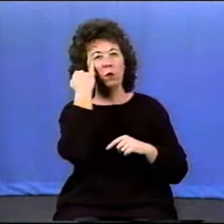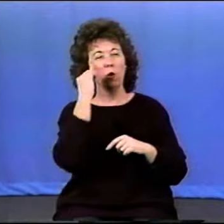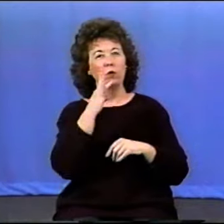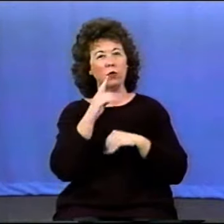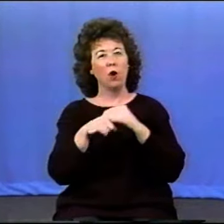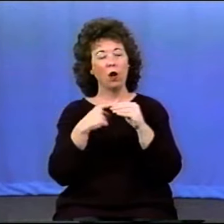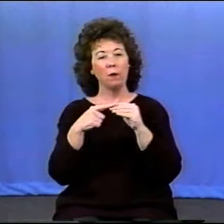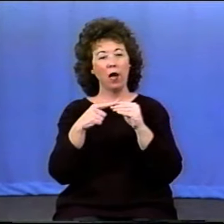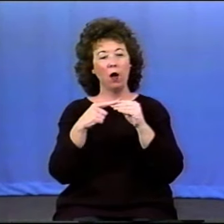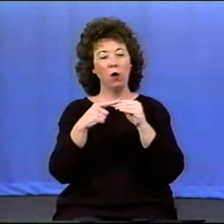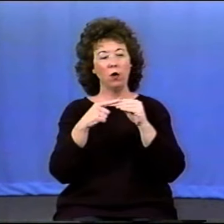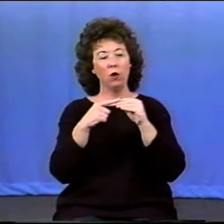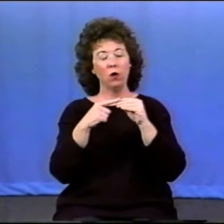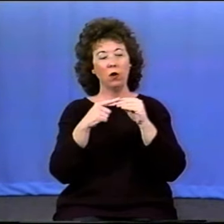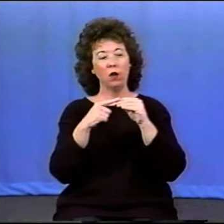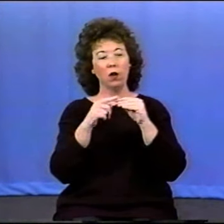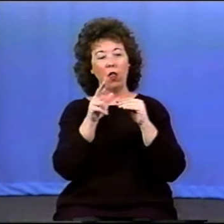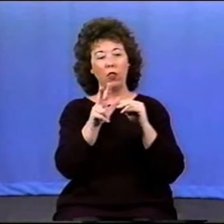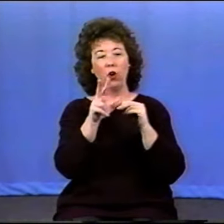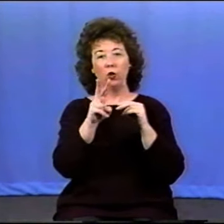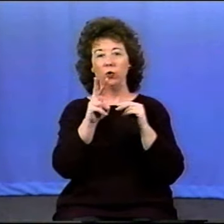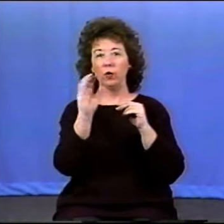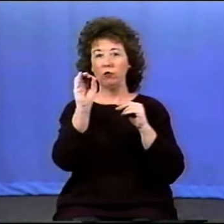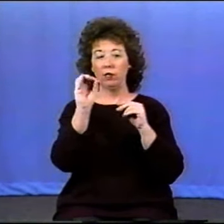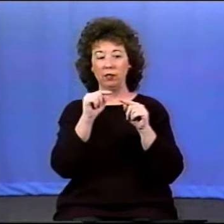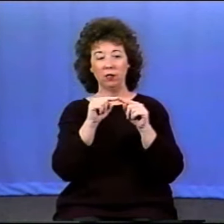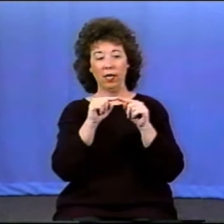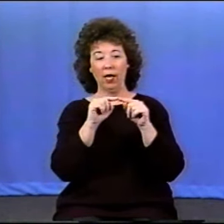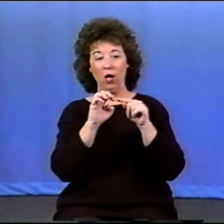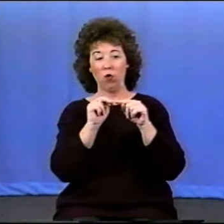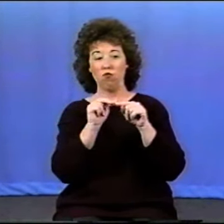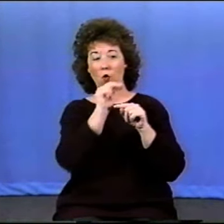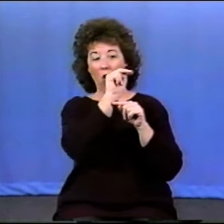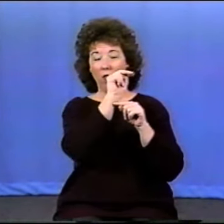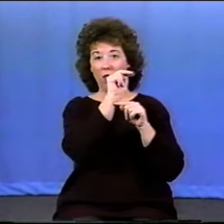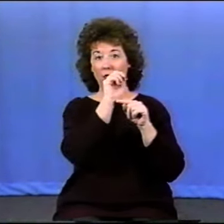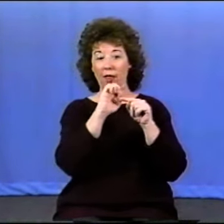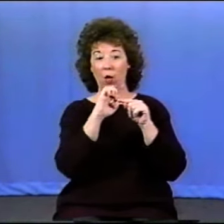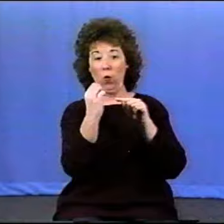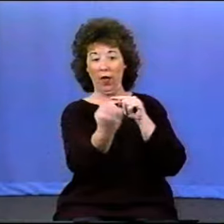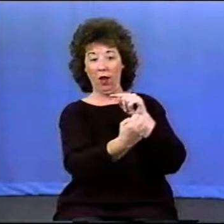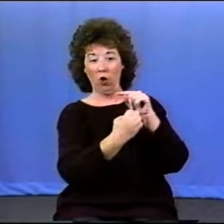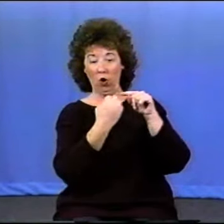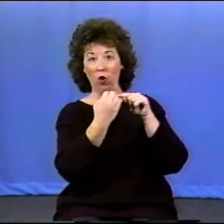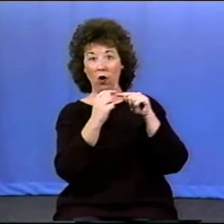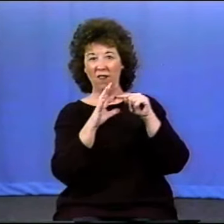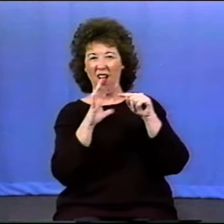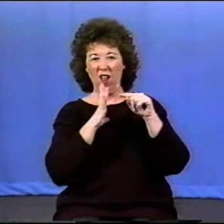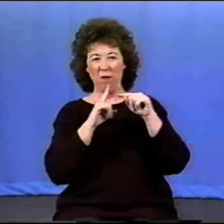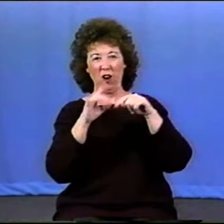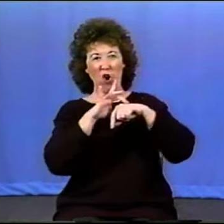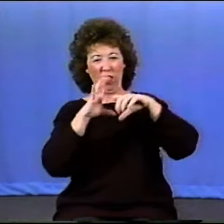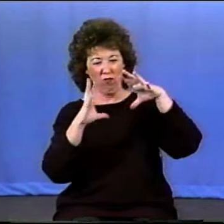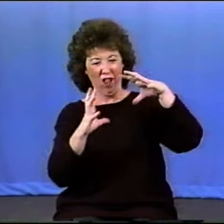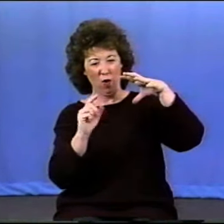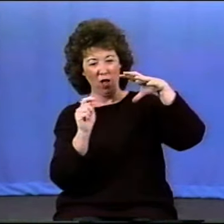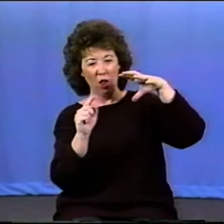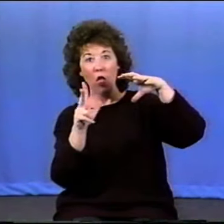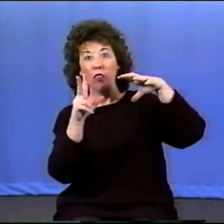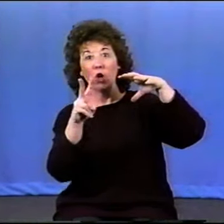the equator could be any place along a line that goes all the way around the world. So that tells us where we are in a